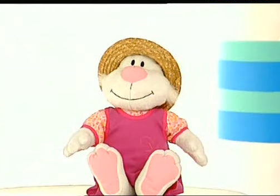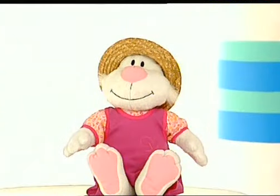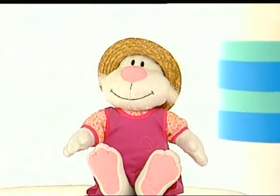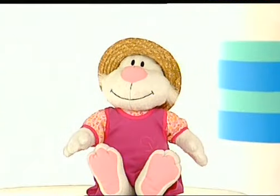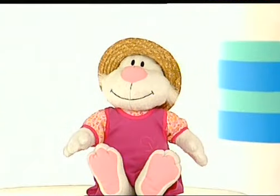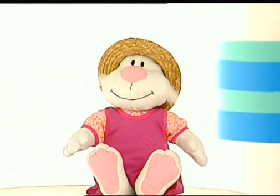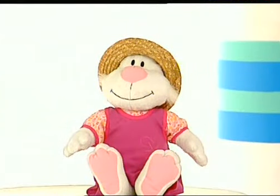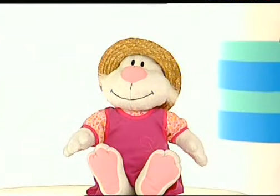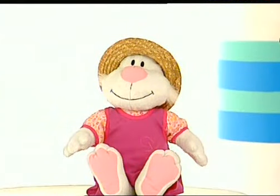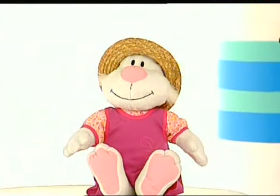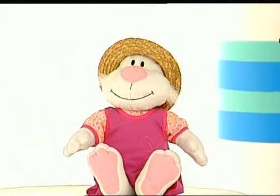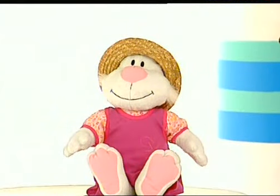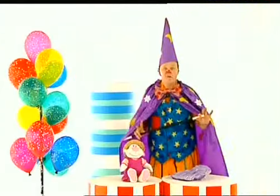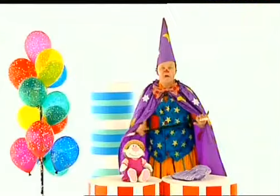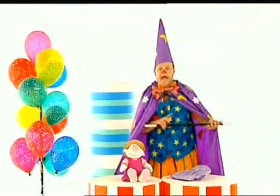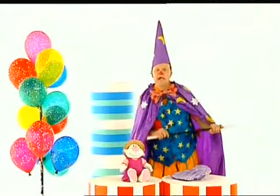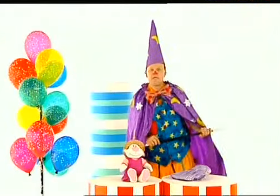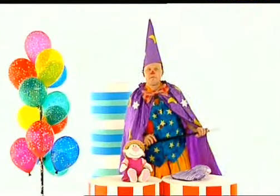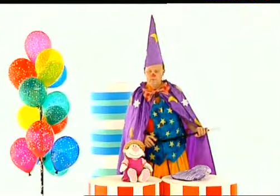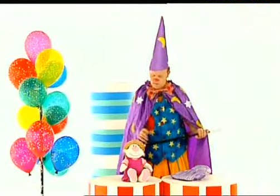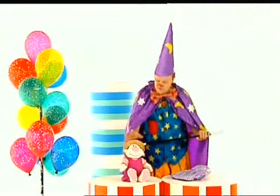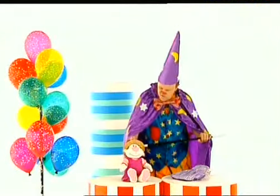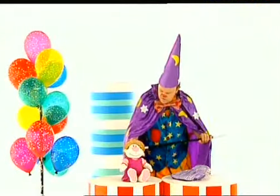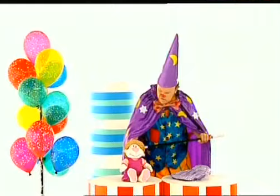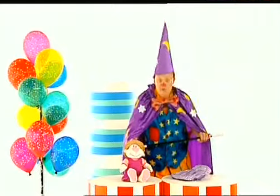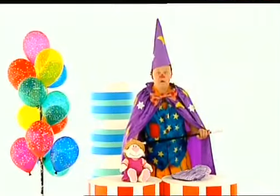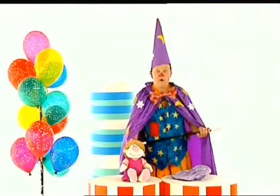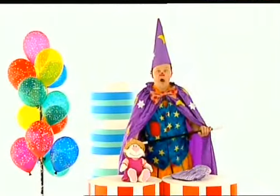Mr. Tumble, the rabbit's still there, but her ears have disappeared.